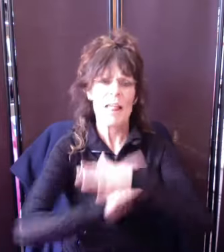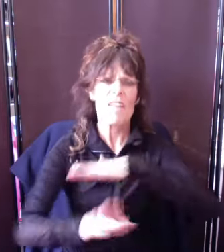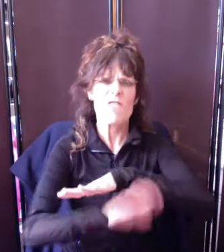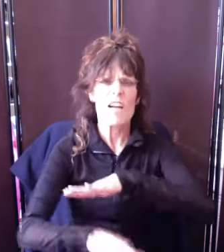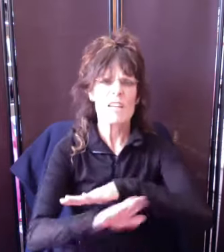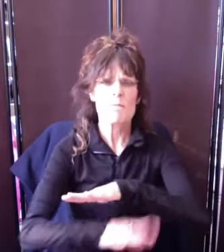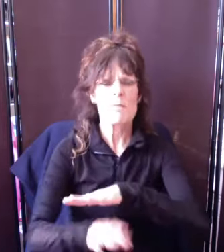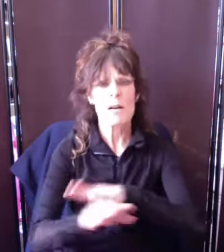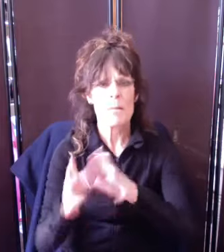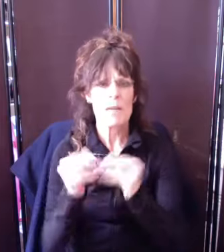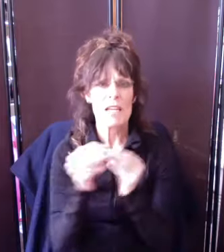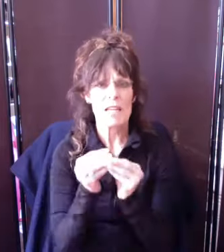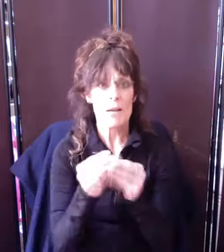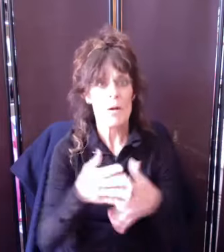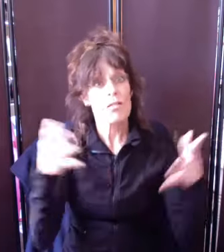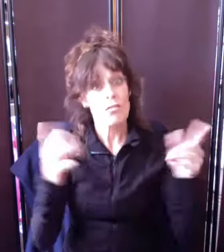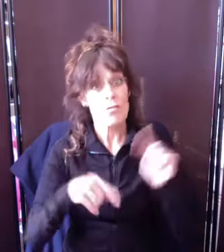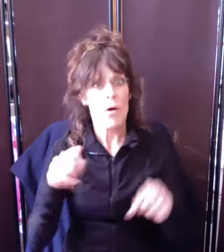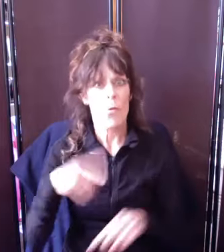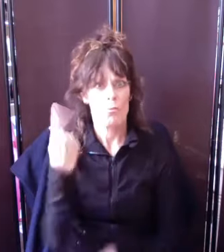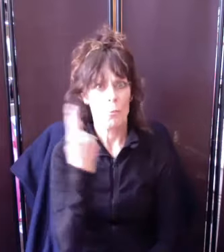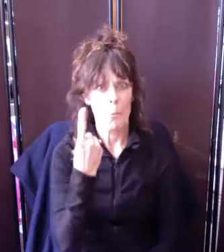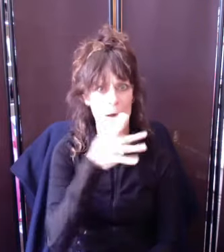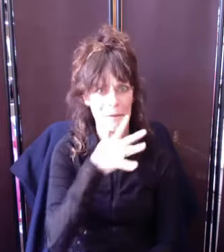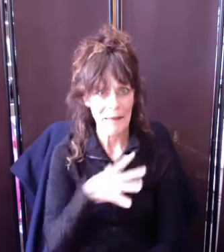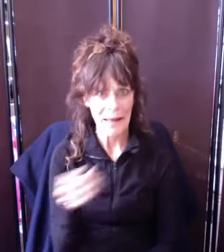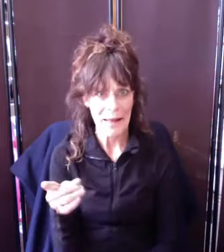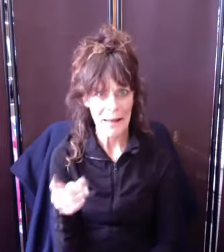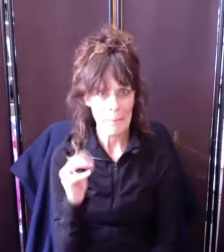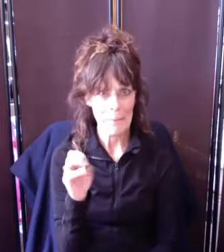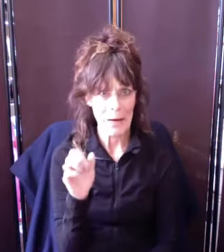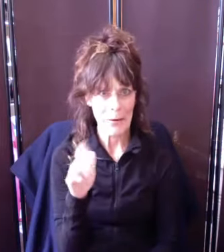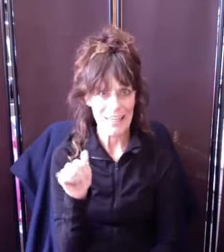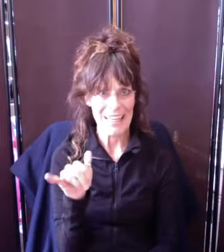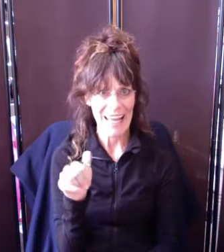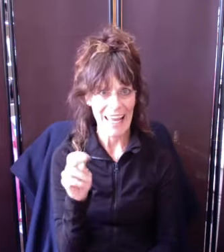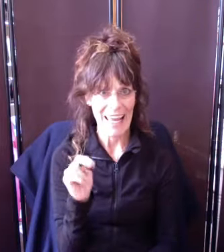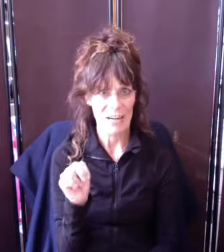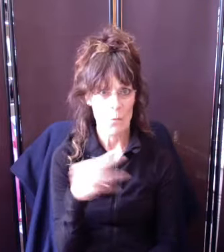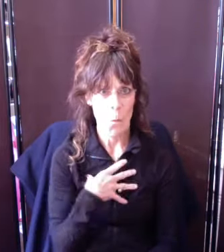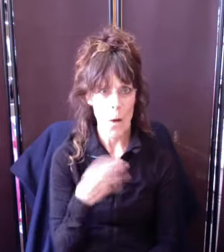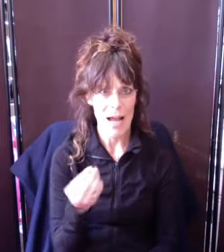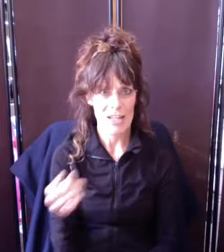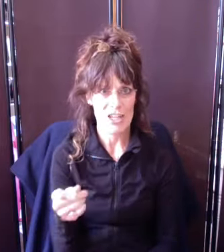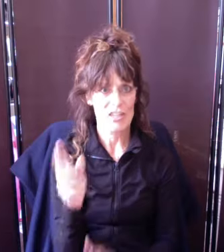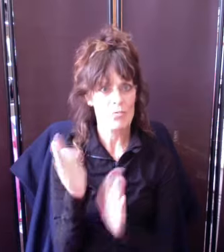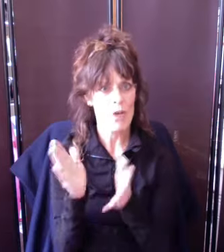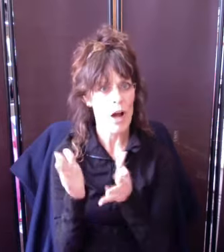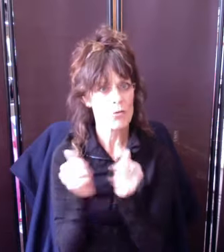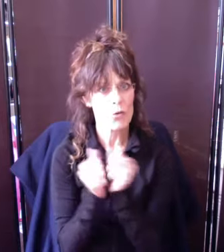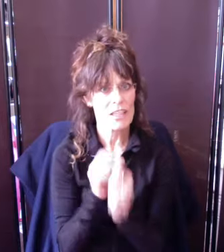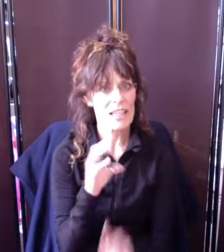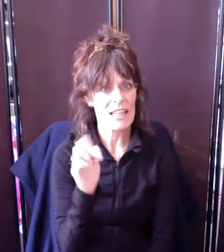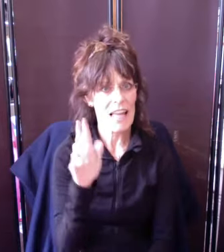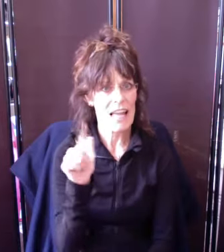know, there was this one lady, Marianne White, who spoke a lot with Clancy all over the place. She'd been a loner in Africa.